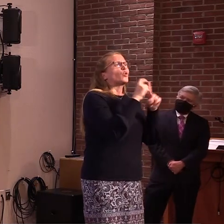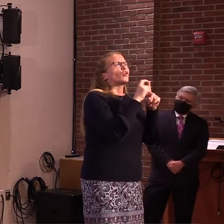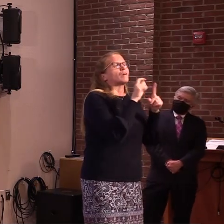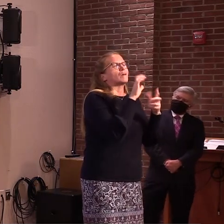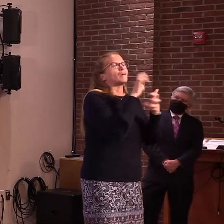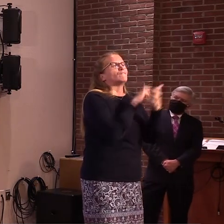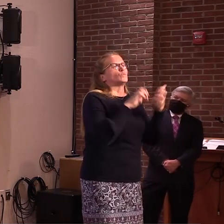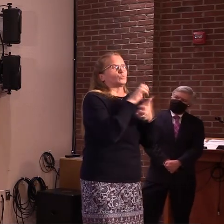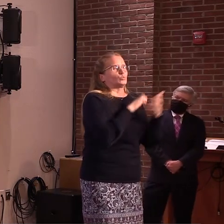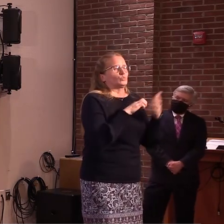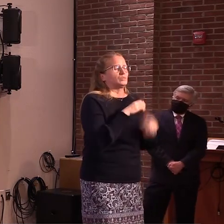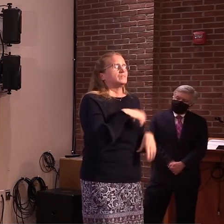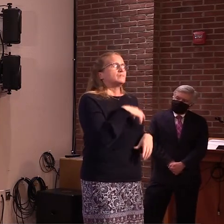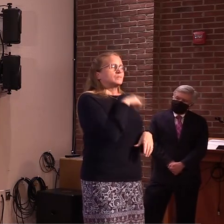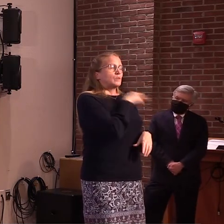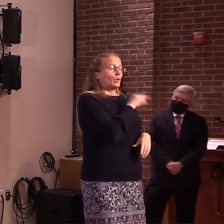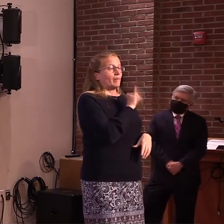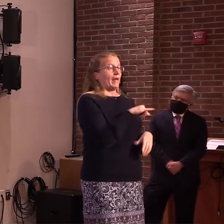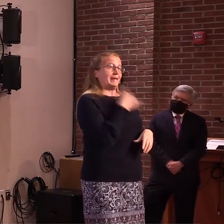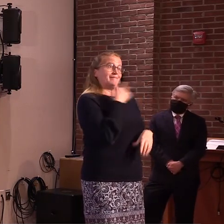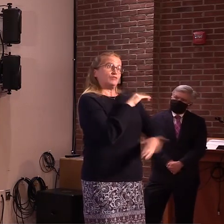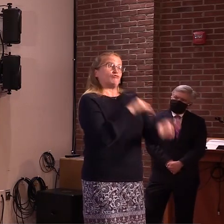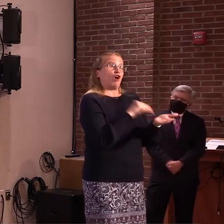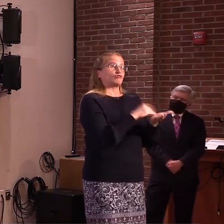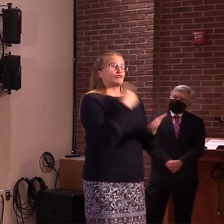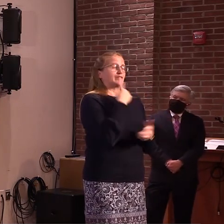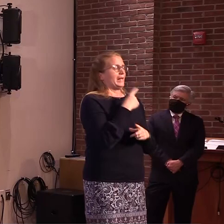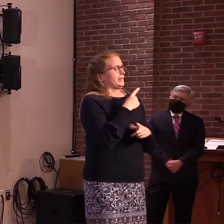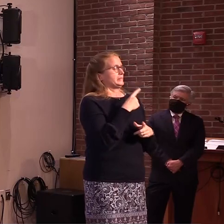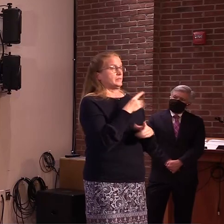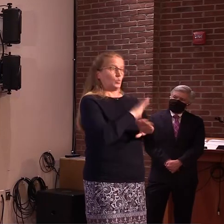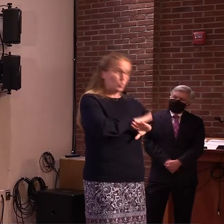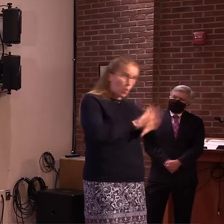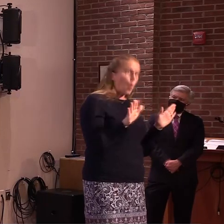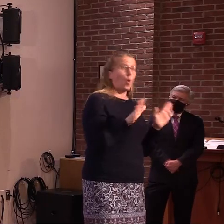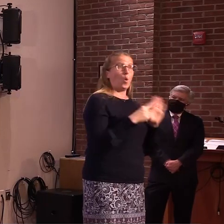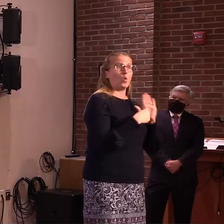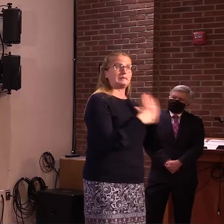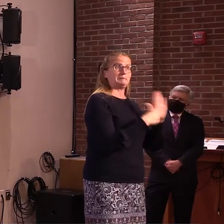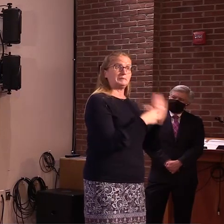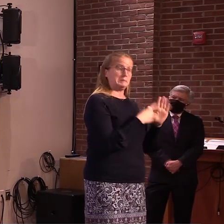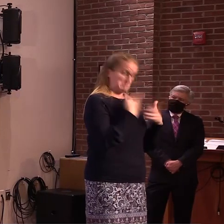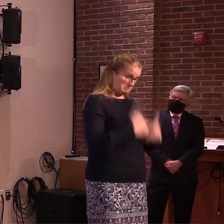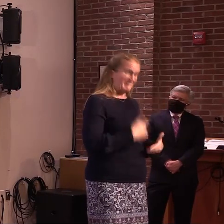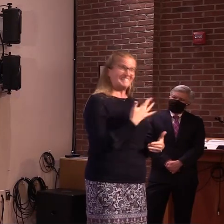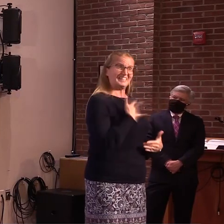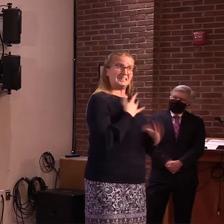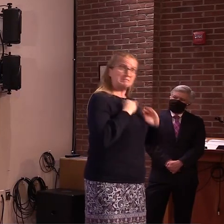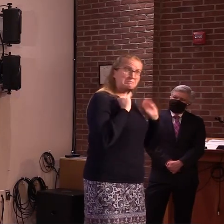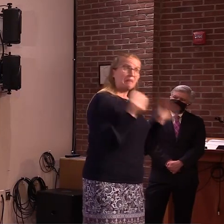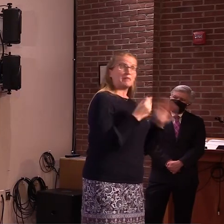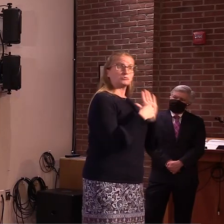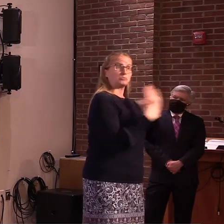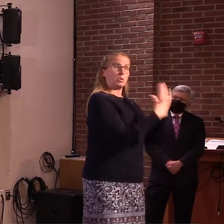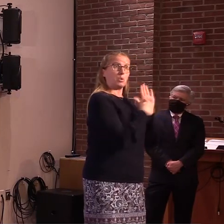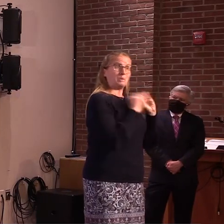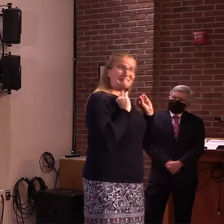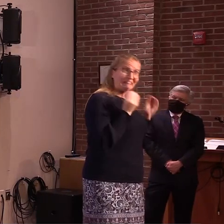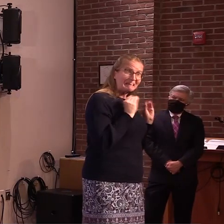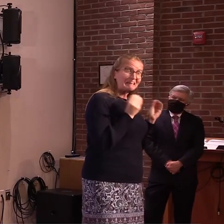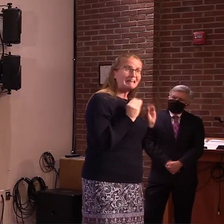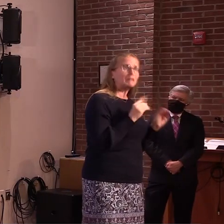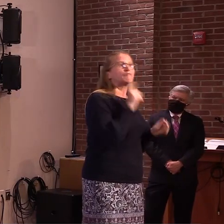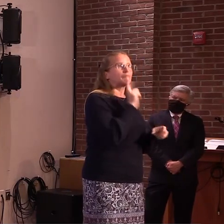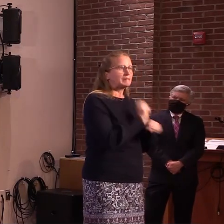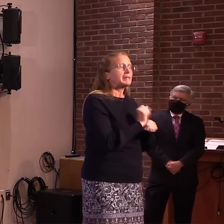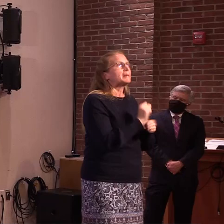no symptoms, period. And a person who tested positive as a contact may never have known they